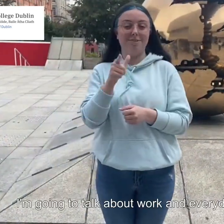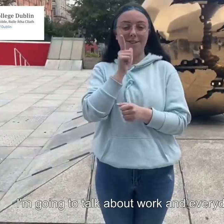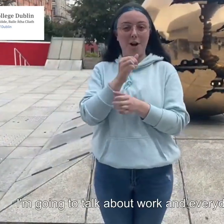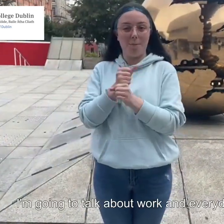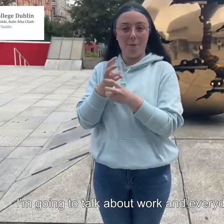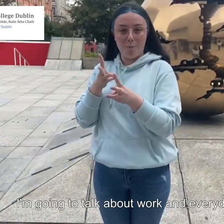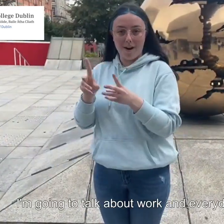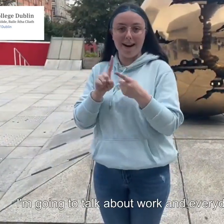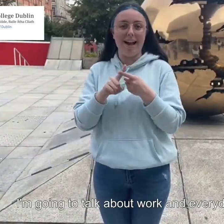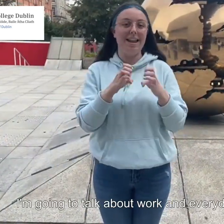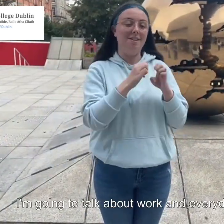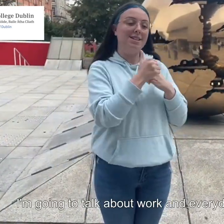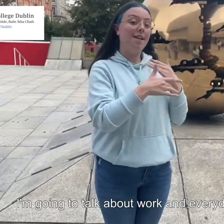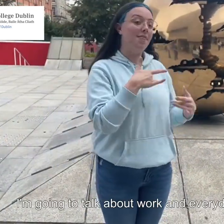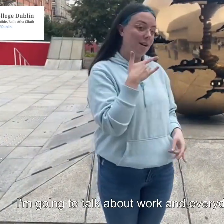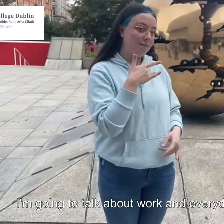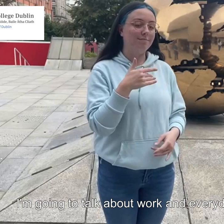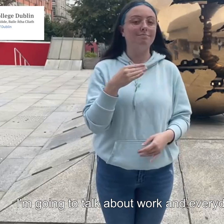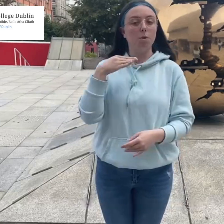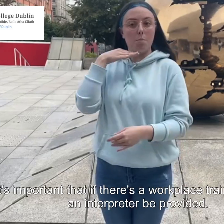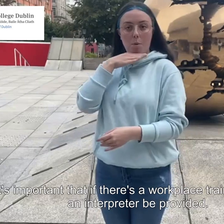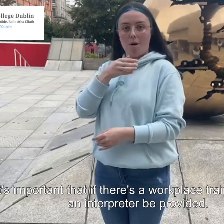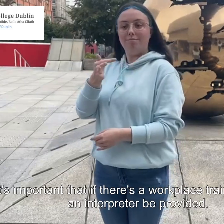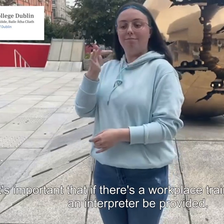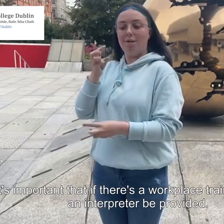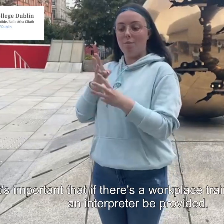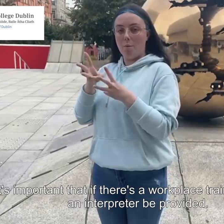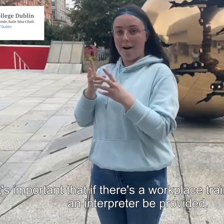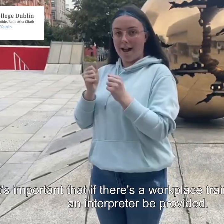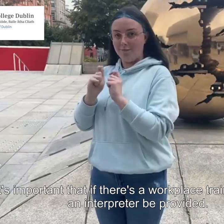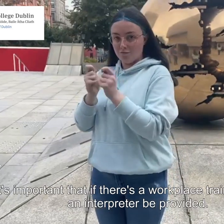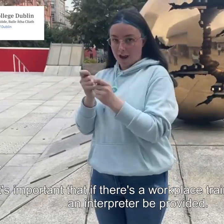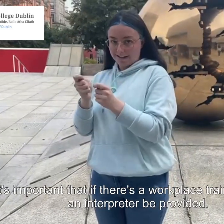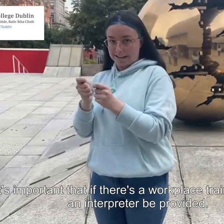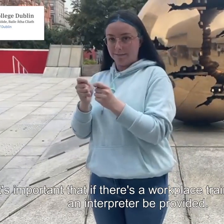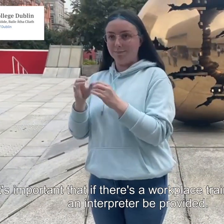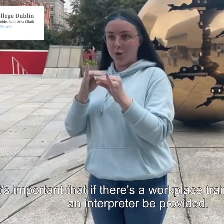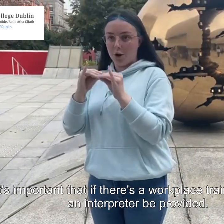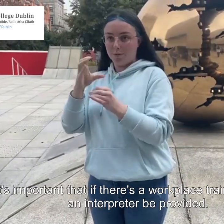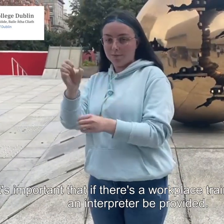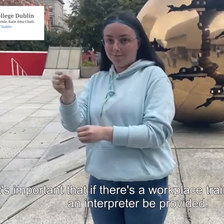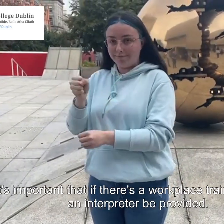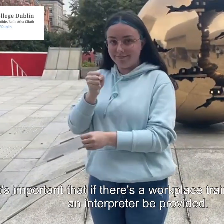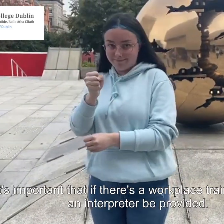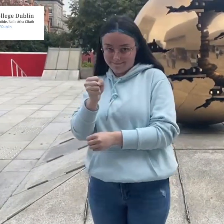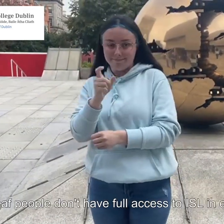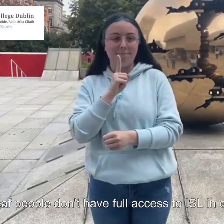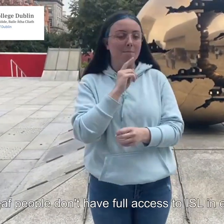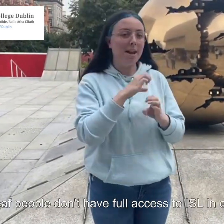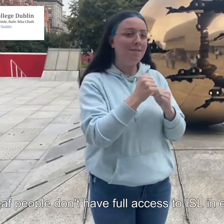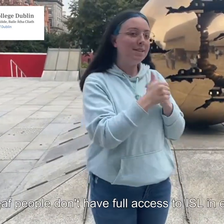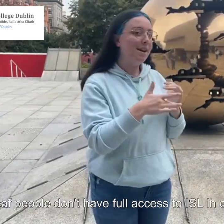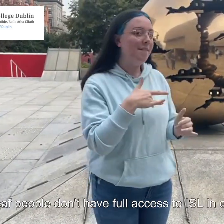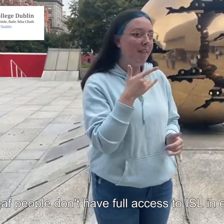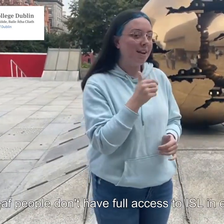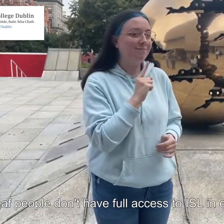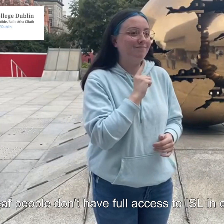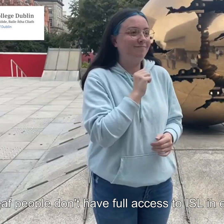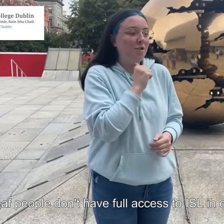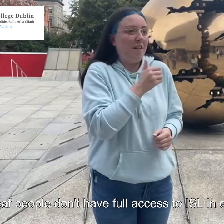I'm going to talk about work and everyday life. It's important that if there's a workplace training event, an interpreter be provided. Deaf people don't